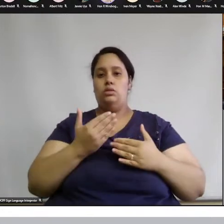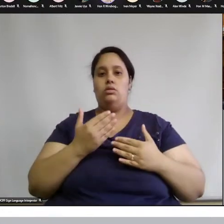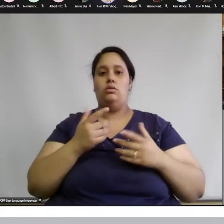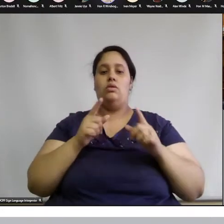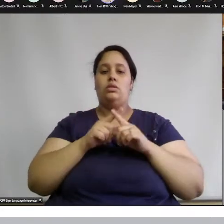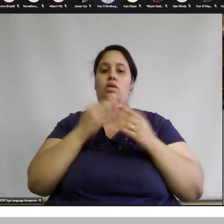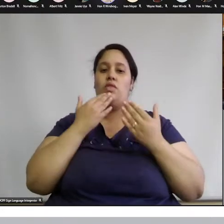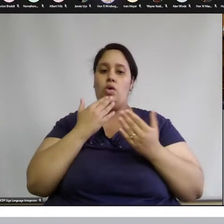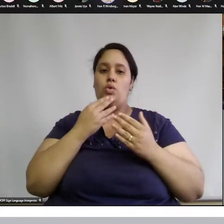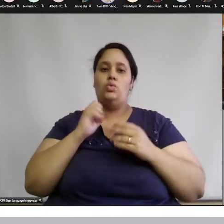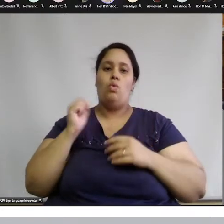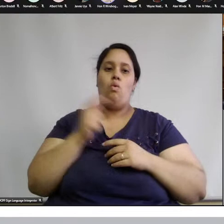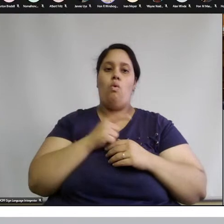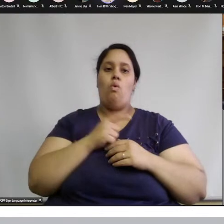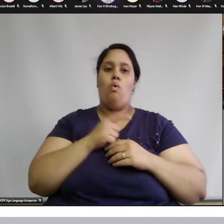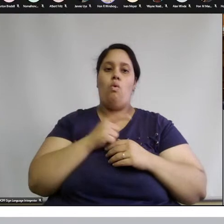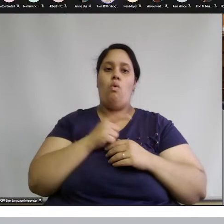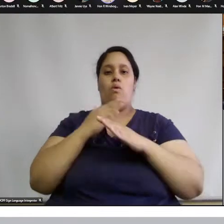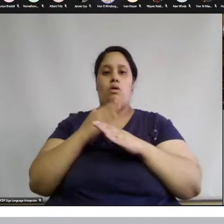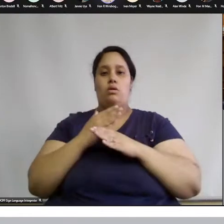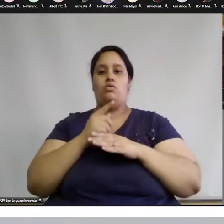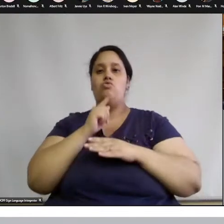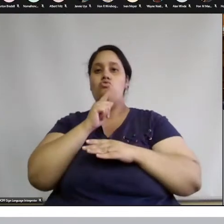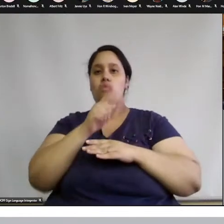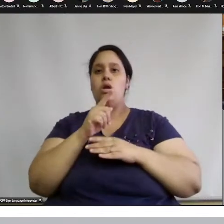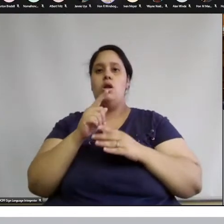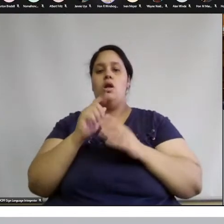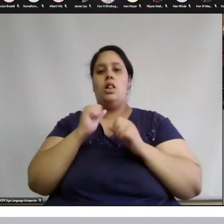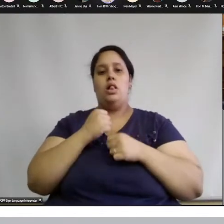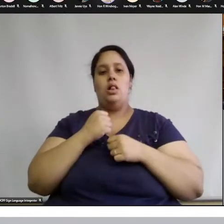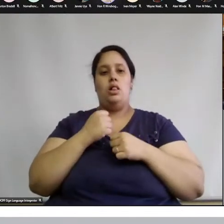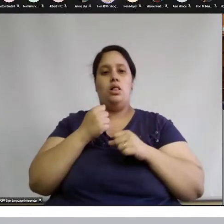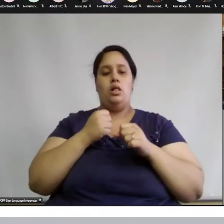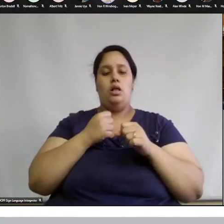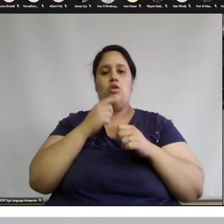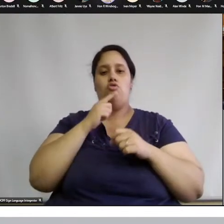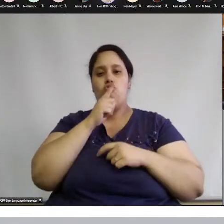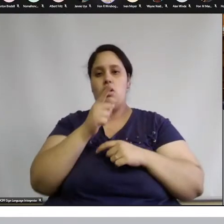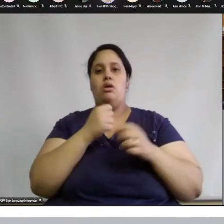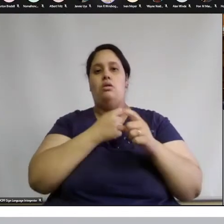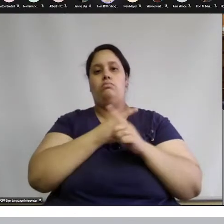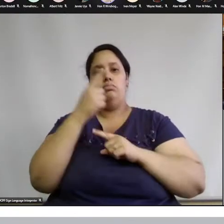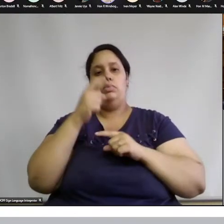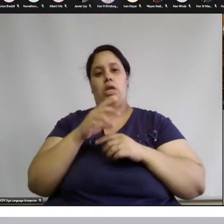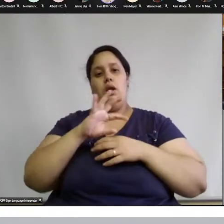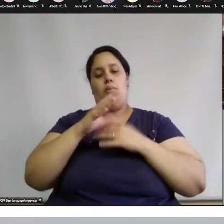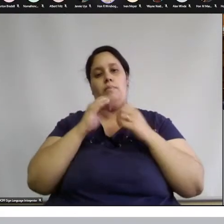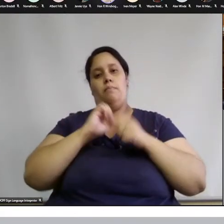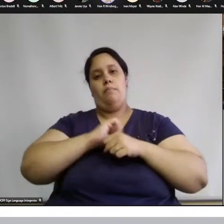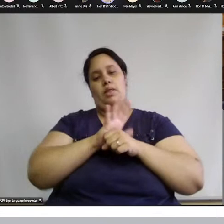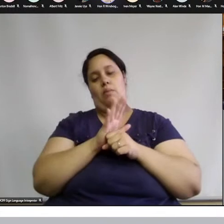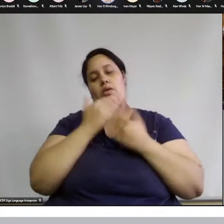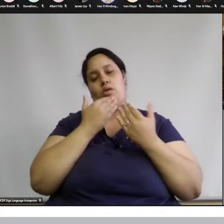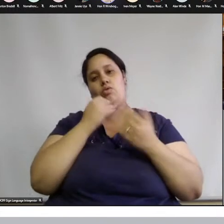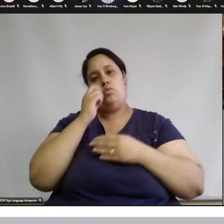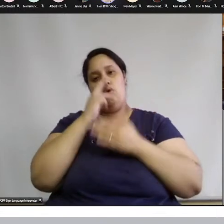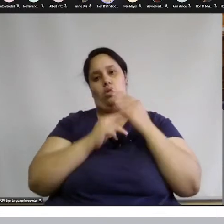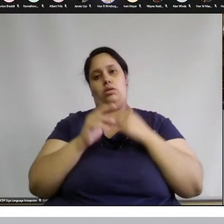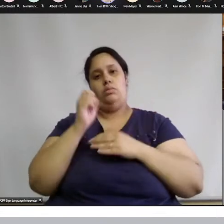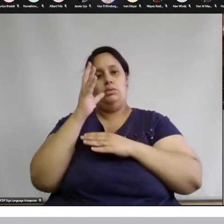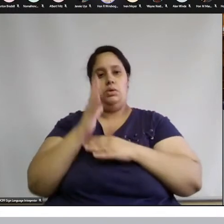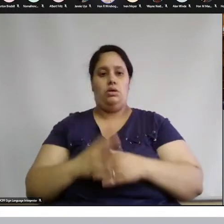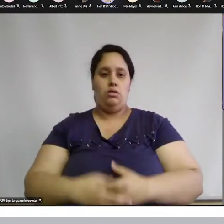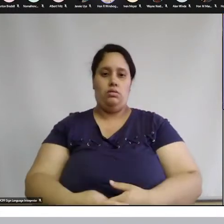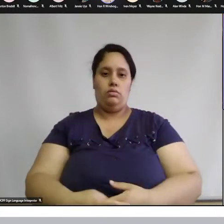gratitude towards the health workers, the real heroes in this pandemic. I thank you, Honourable Deputy